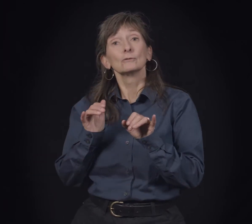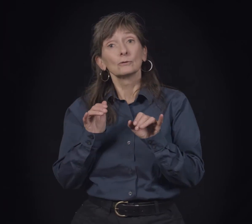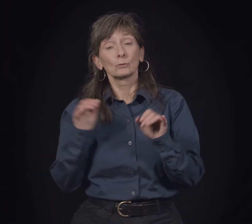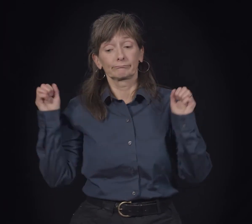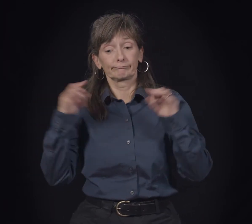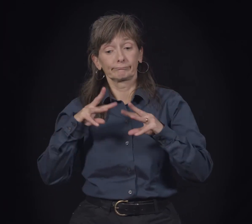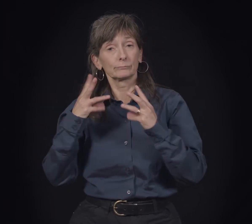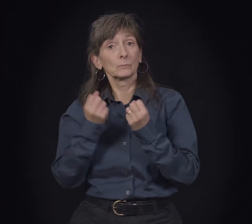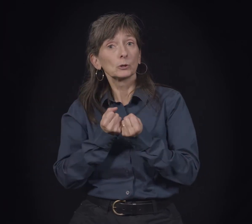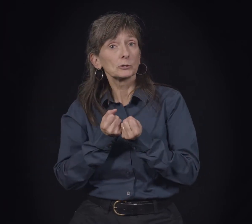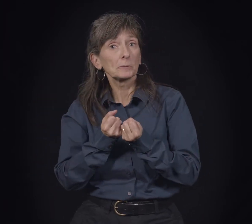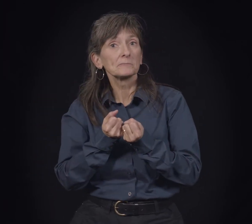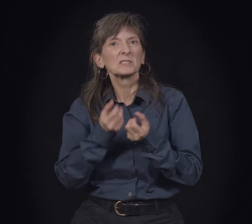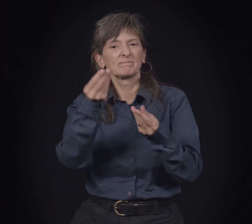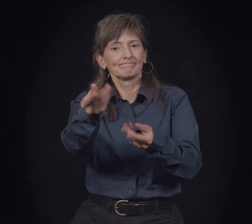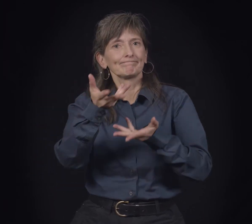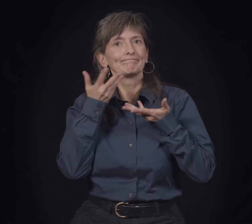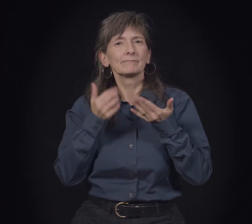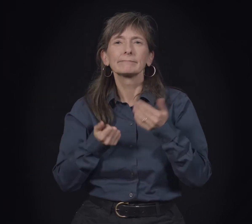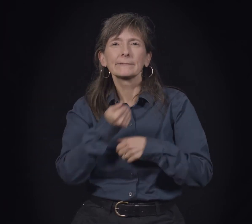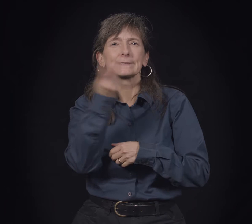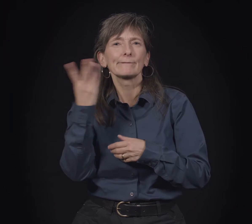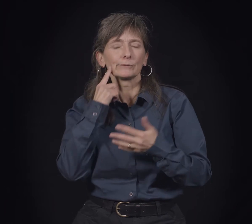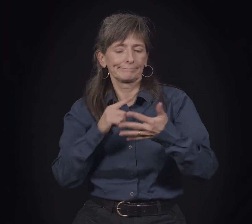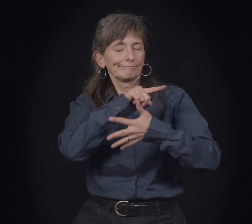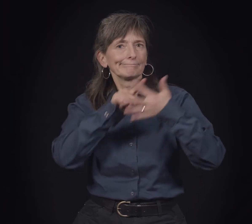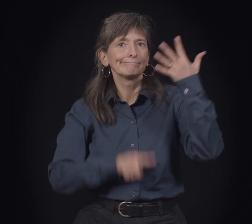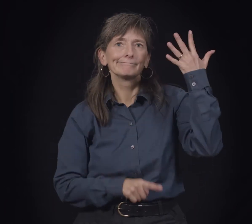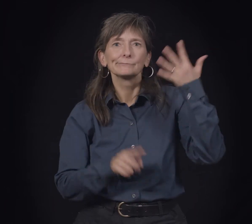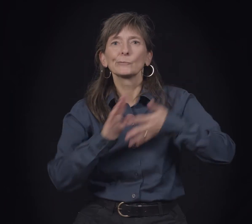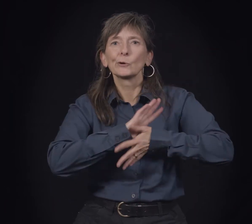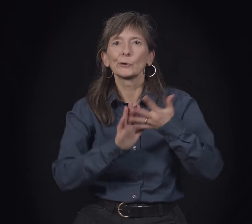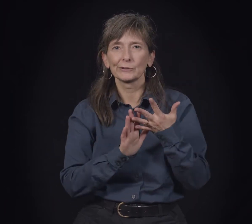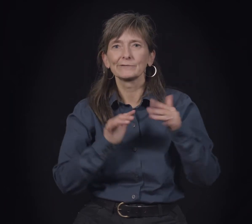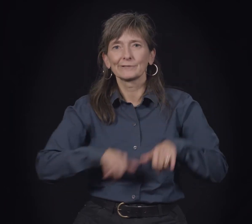participants identified the following priority areas for the development of standards: